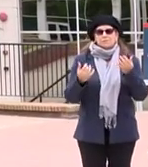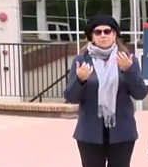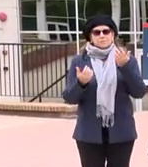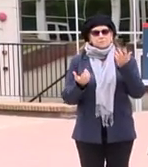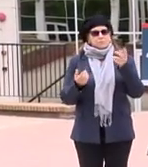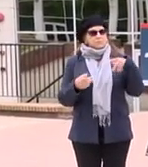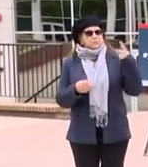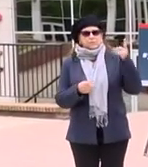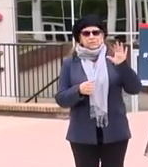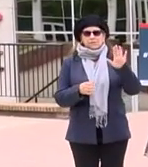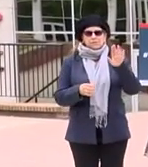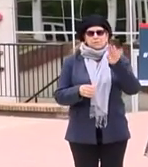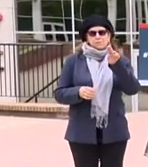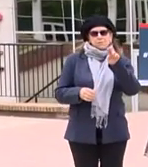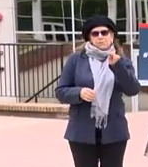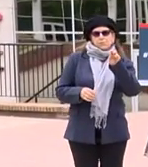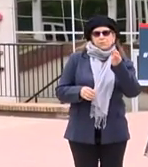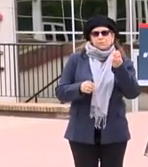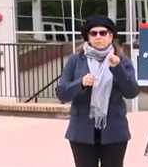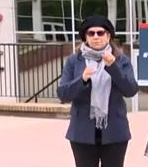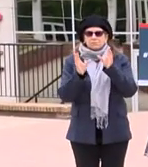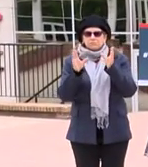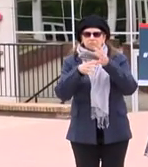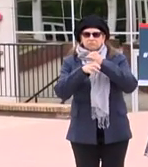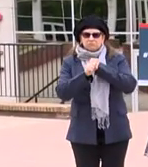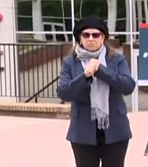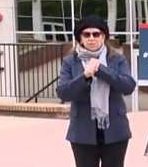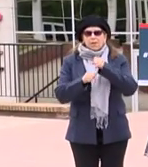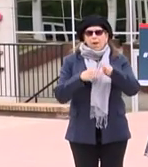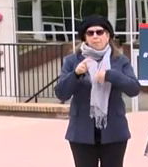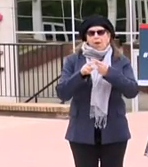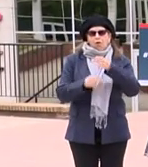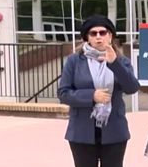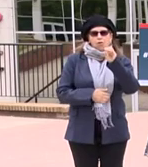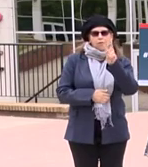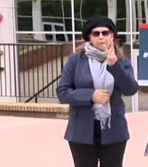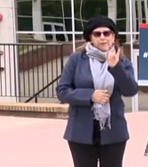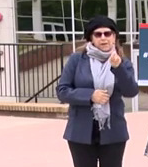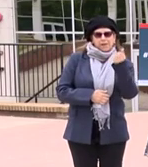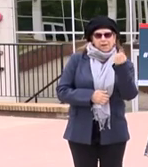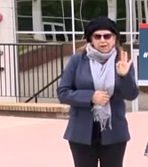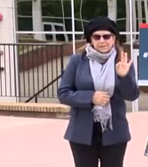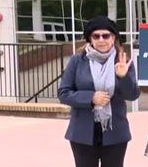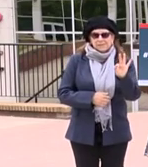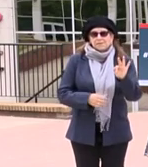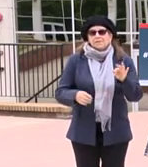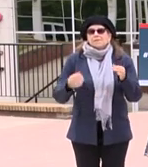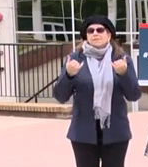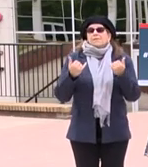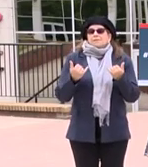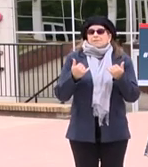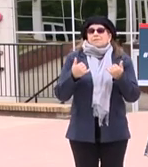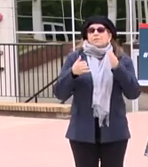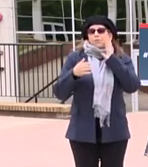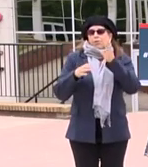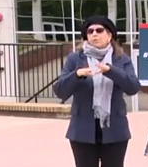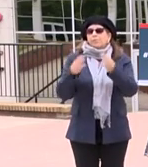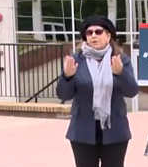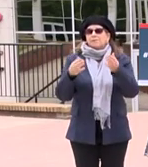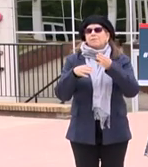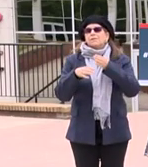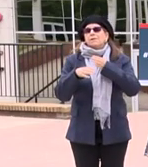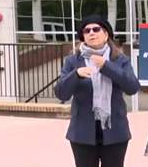response to COVID-19. And then you will have time for a few questions. Last night, we reported